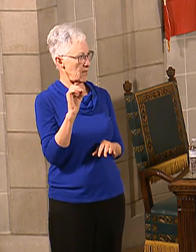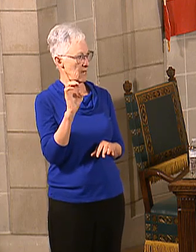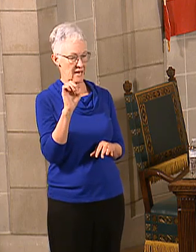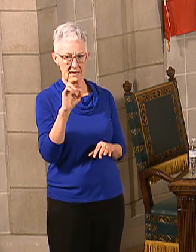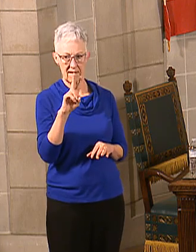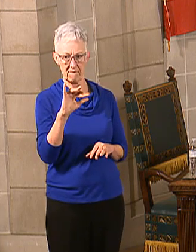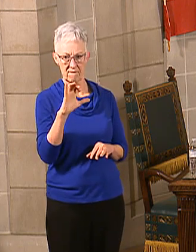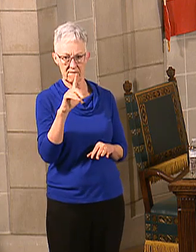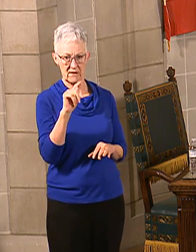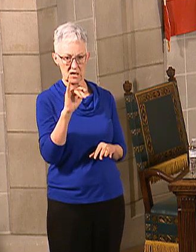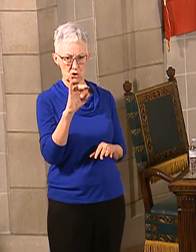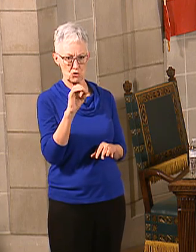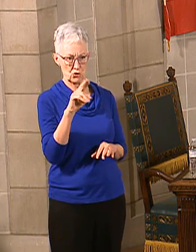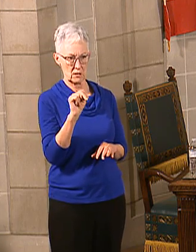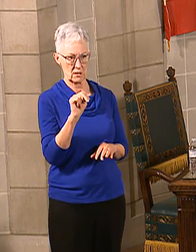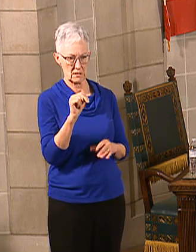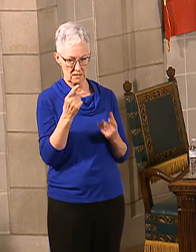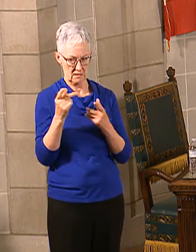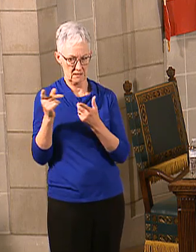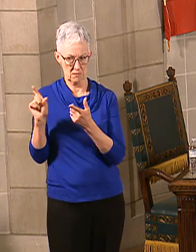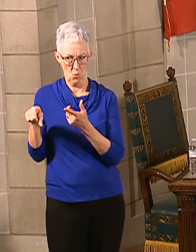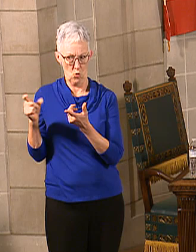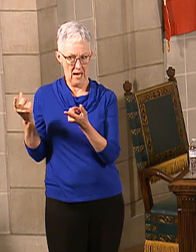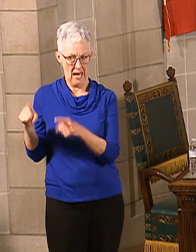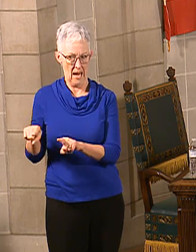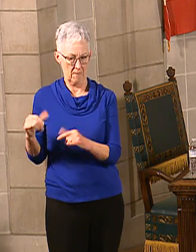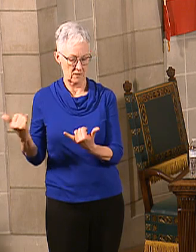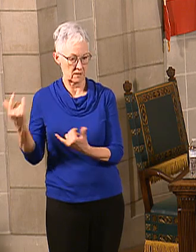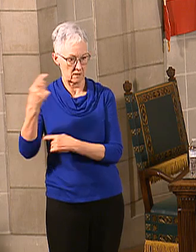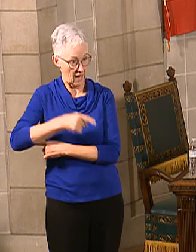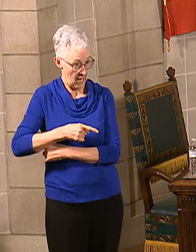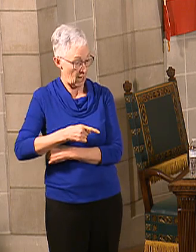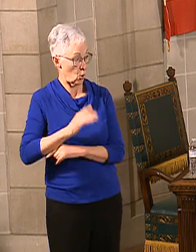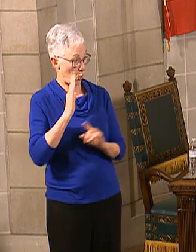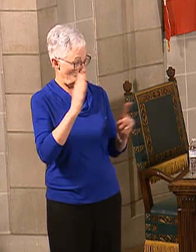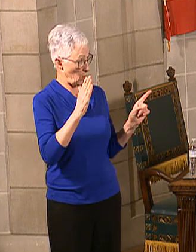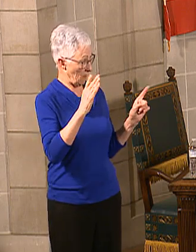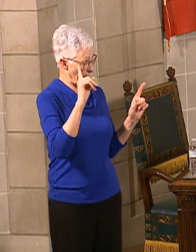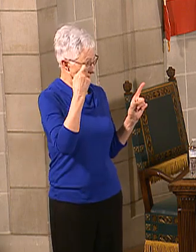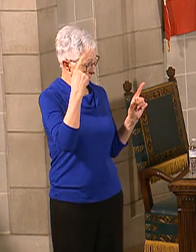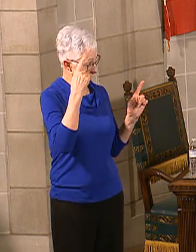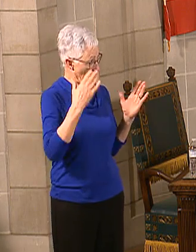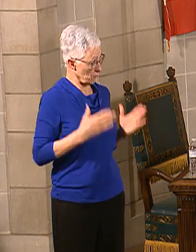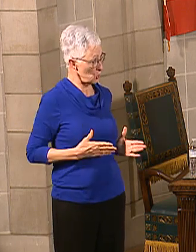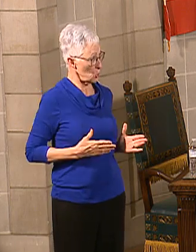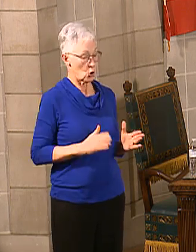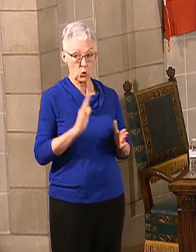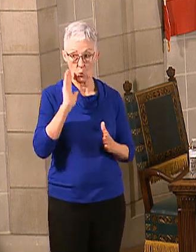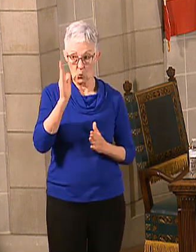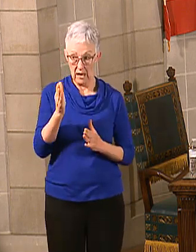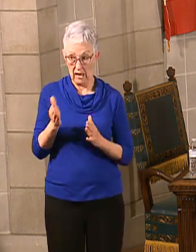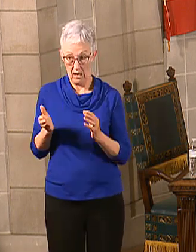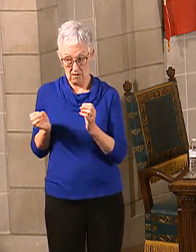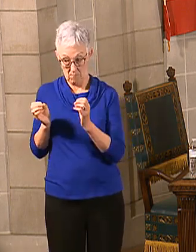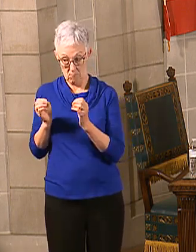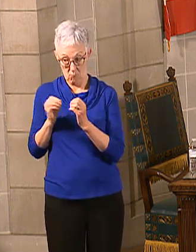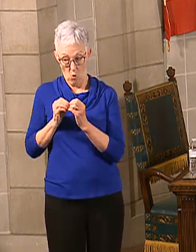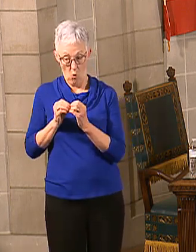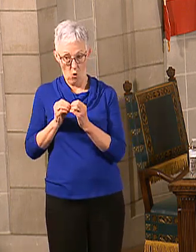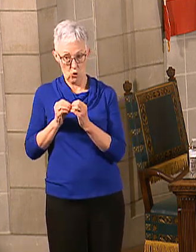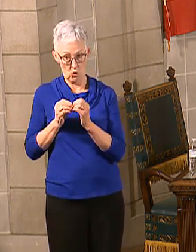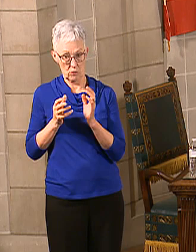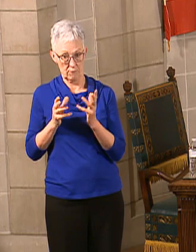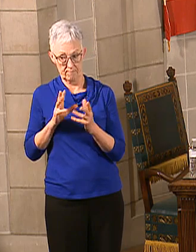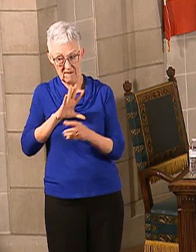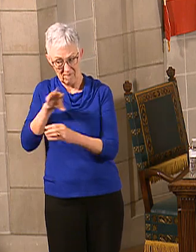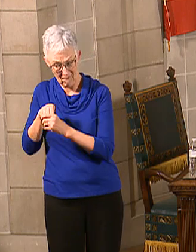will be moving toward a more direct approach on landlords with some more regulatory restrictions when it comes to those evictions. Again, if you are being